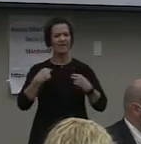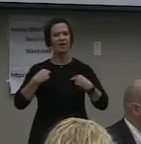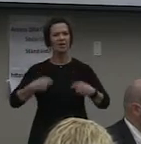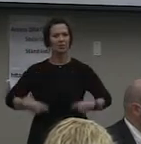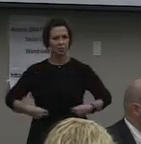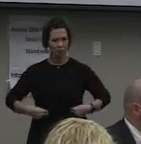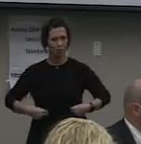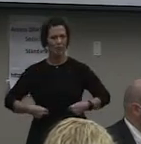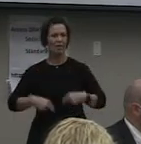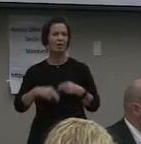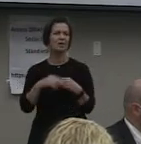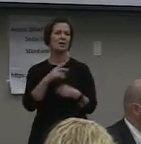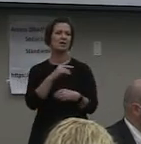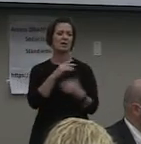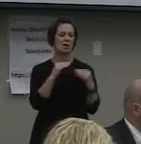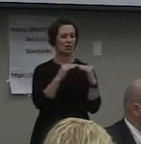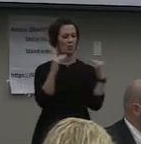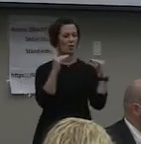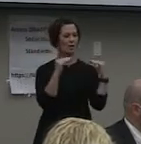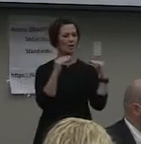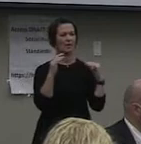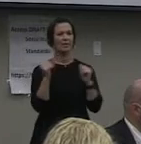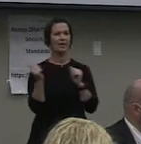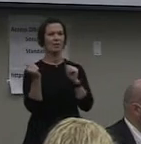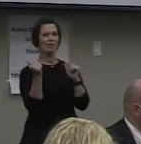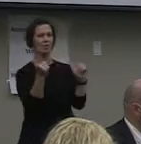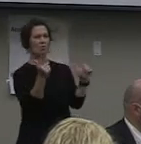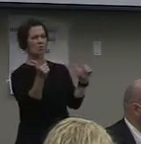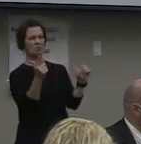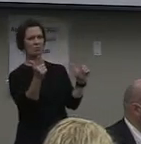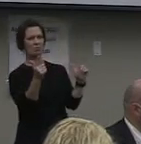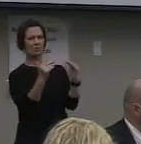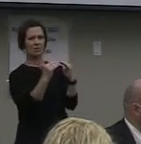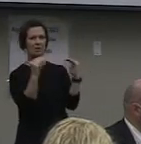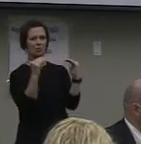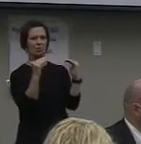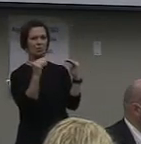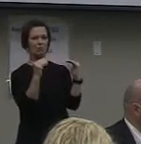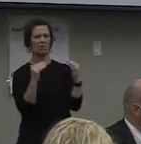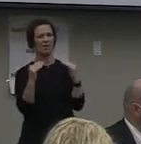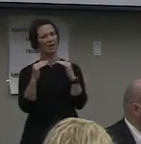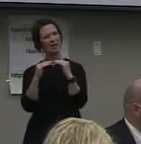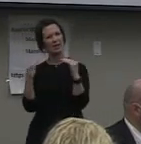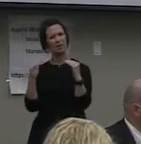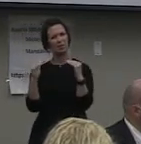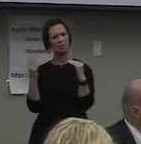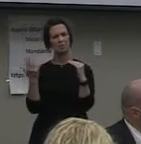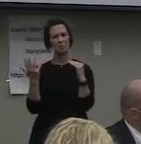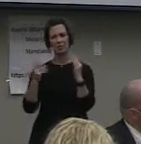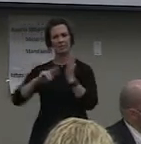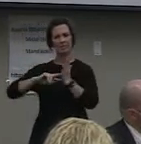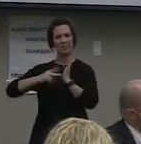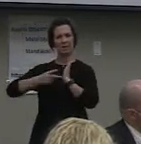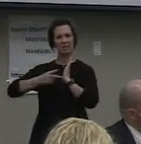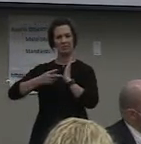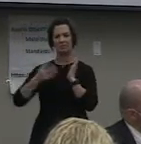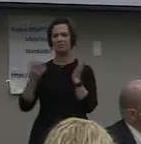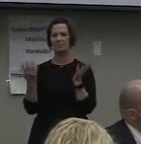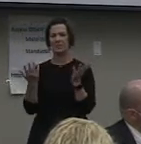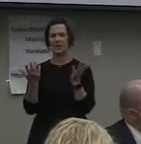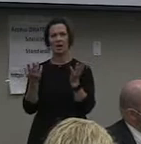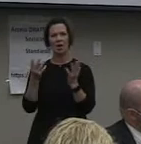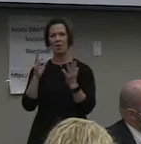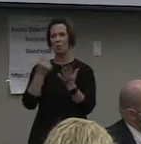in the Declaration's assertion that all men are created equal? Equal in what respects? What view of human nature does